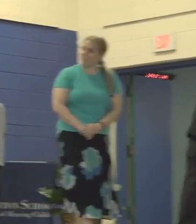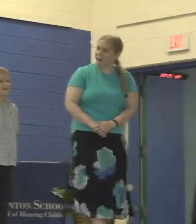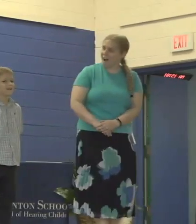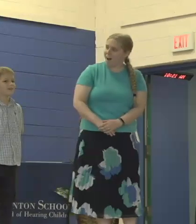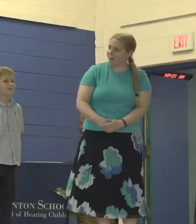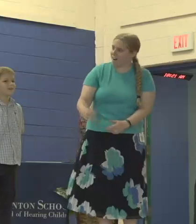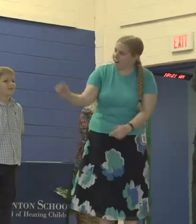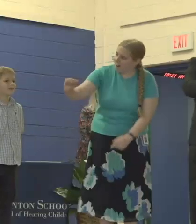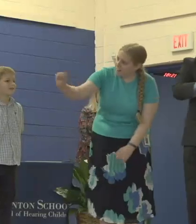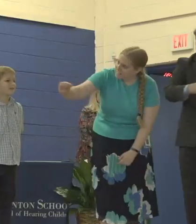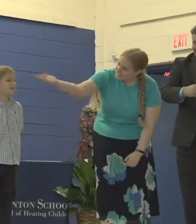Benson.